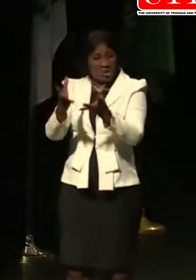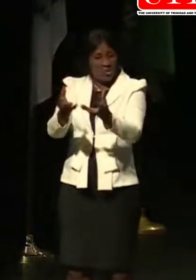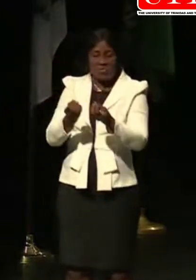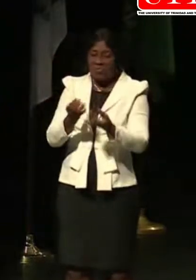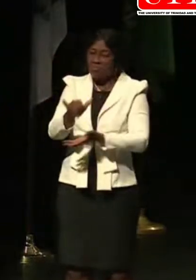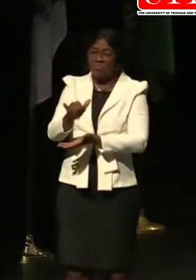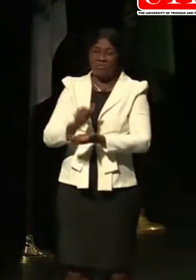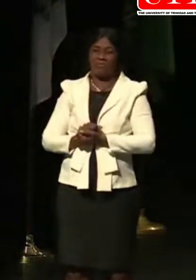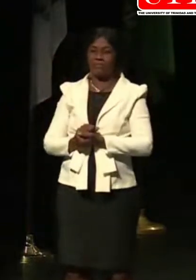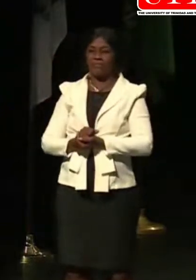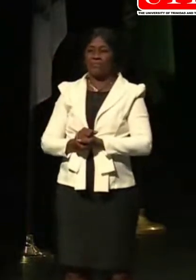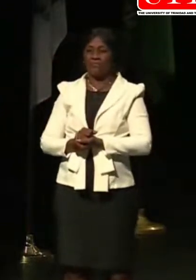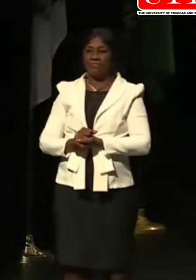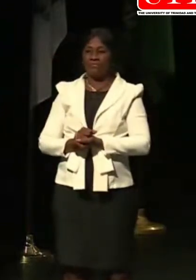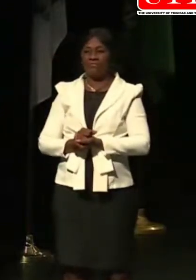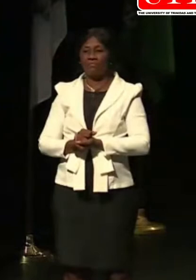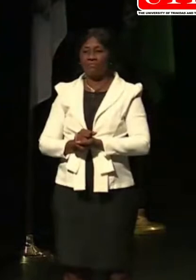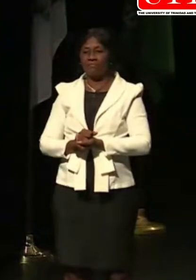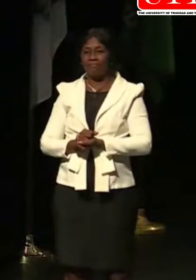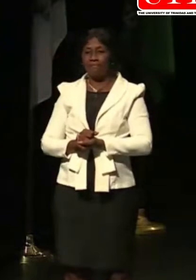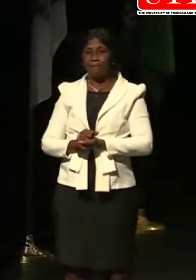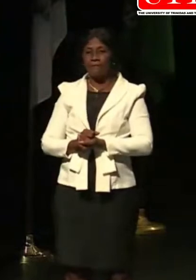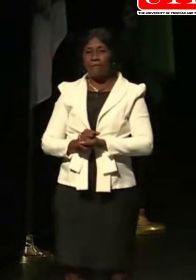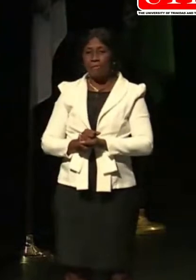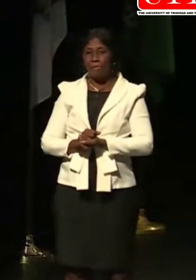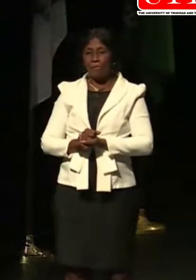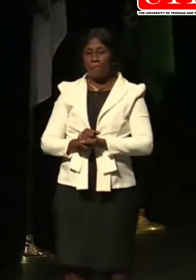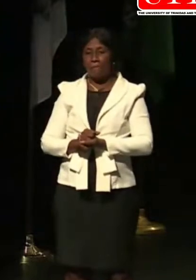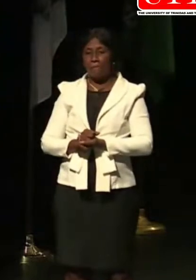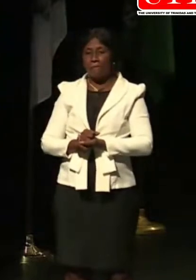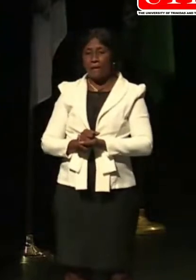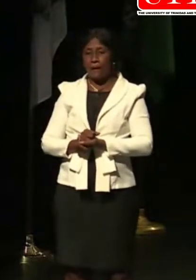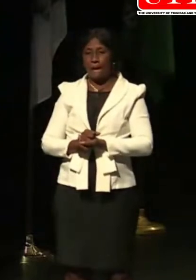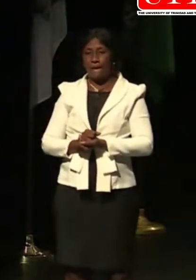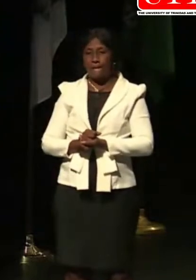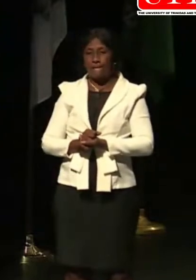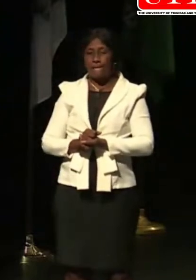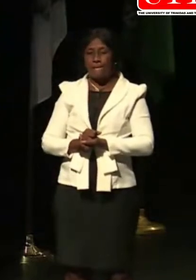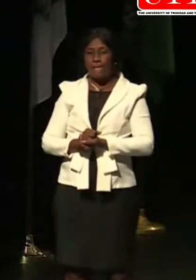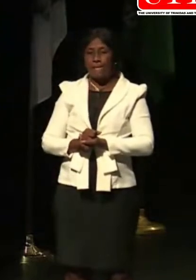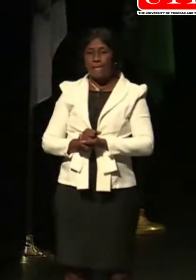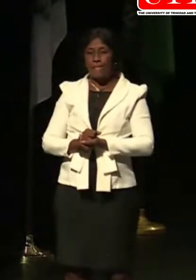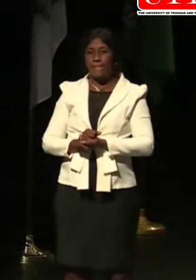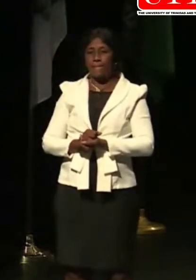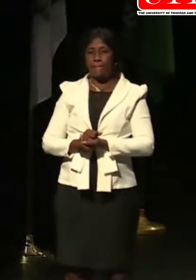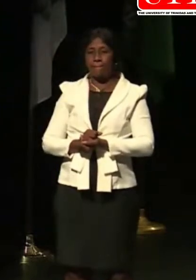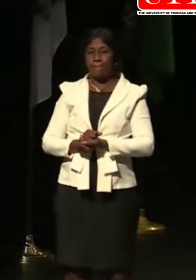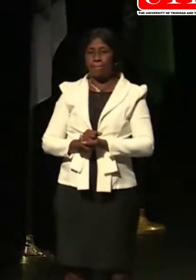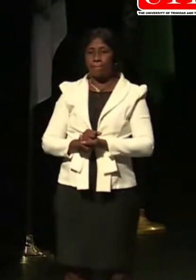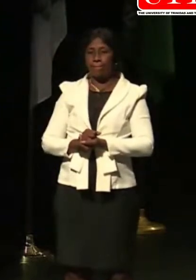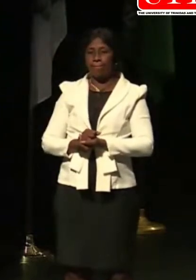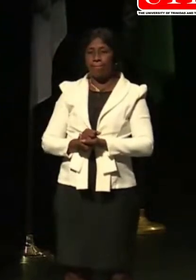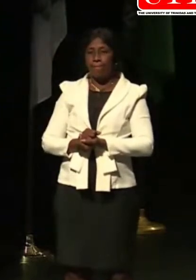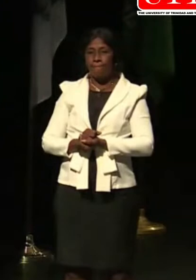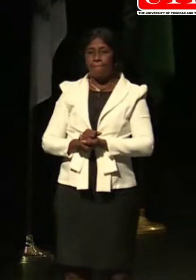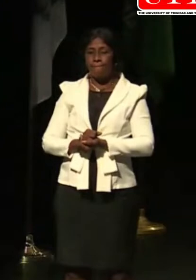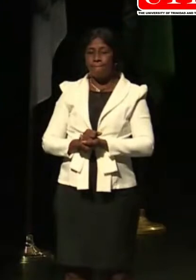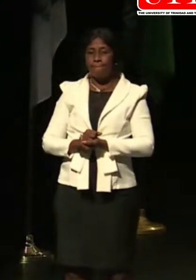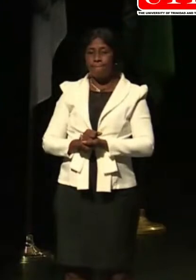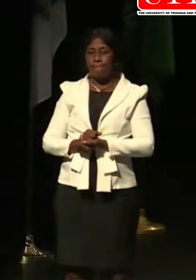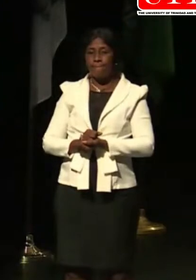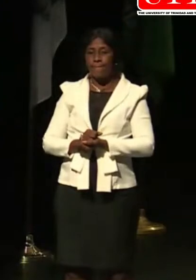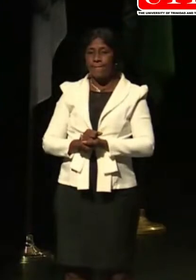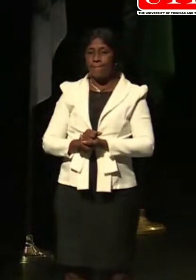gone wrong, communion can only be built on sacrifice. And in a nation gone wrong,